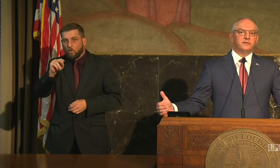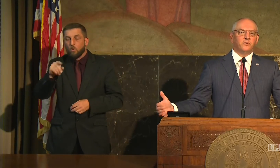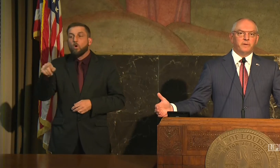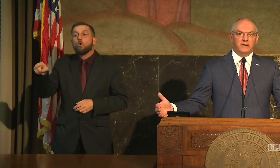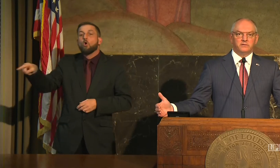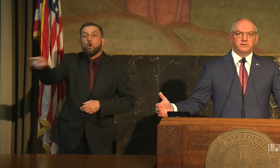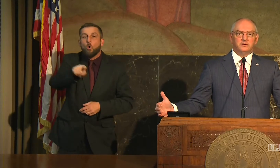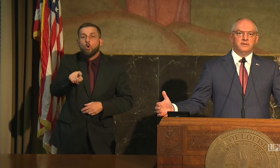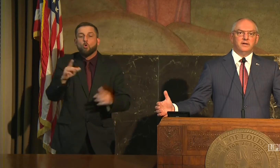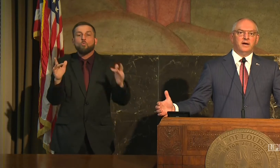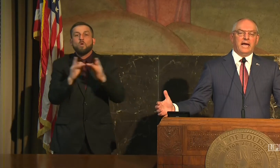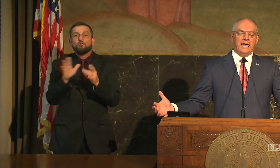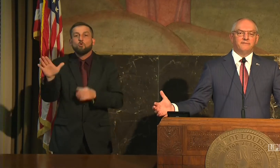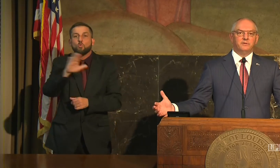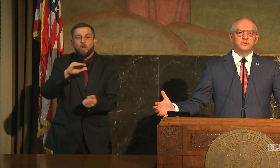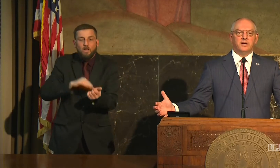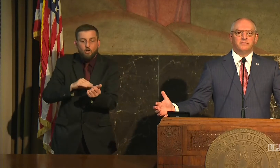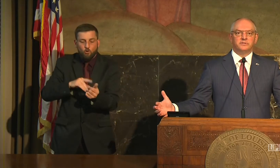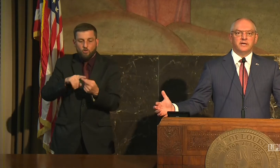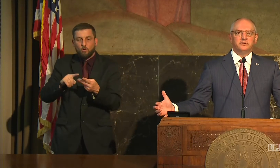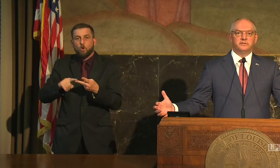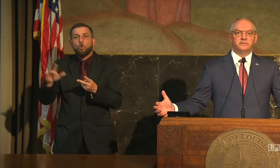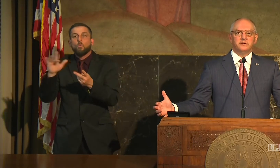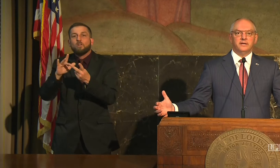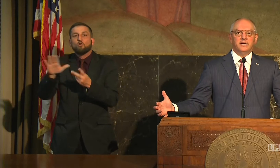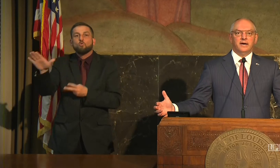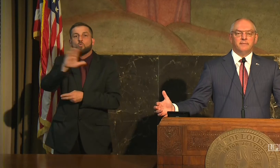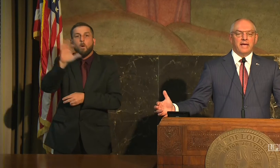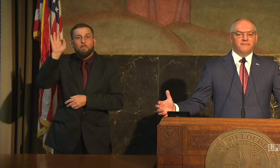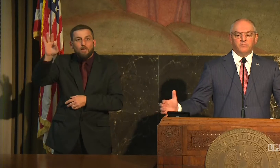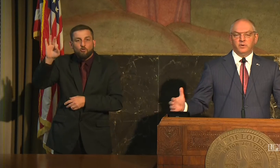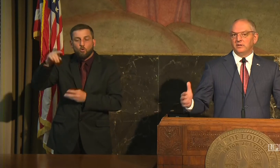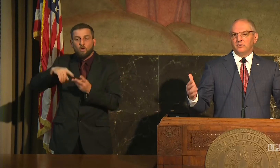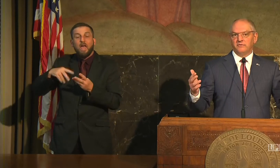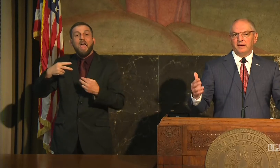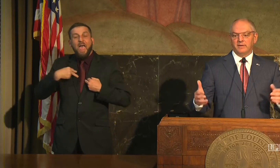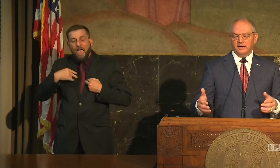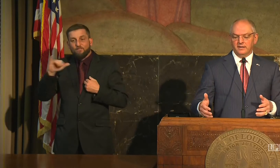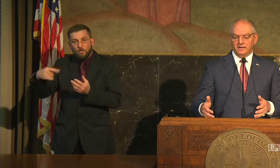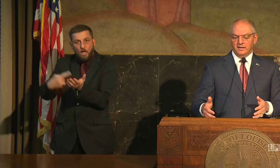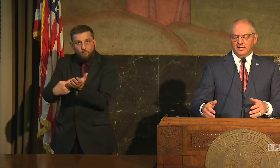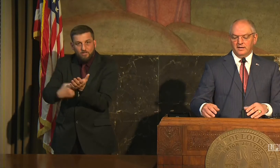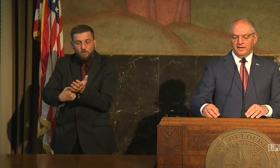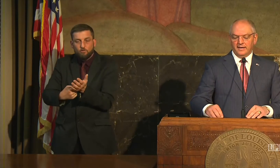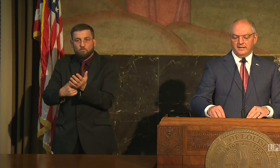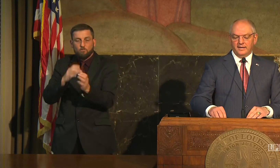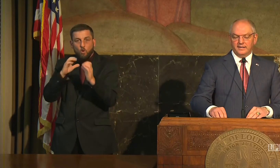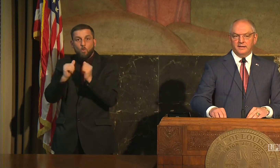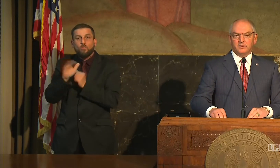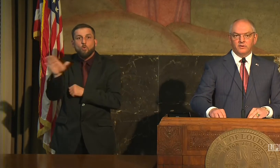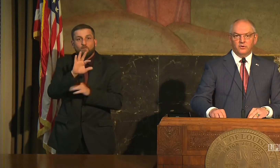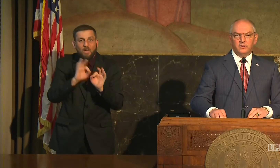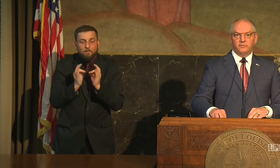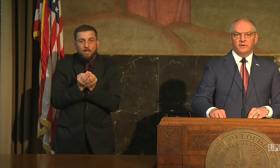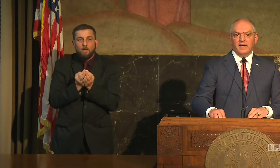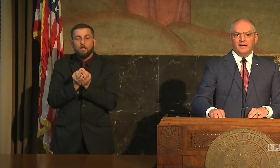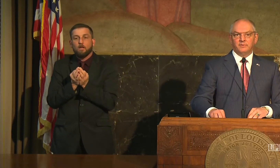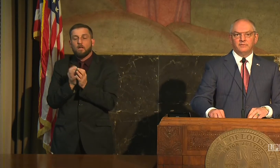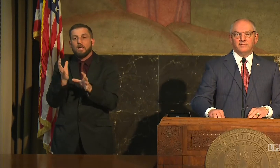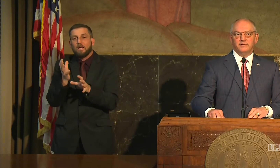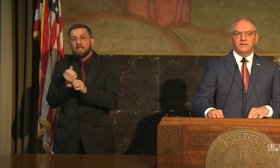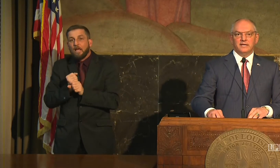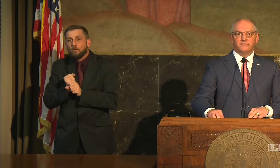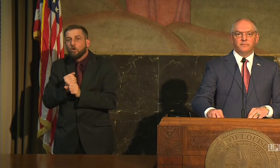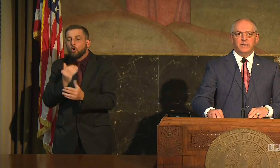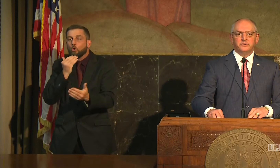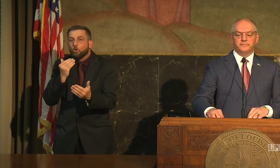out to your pastor, have those conversations, have them with your family, and get good,